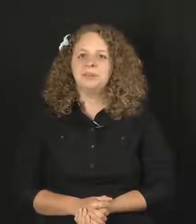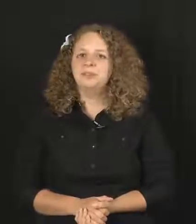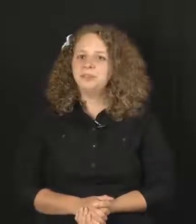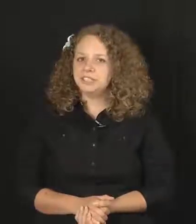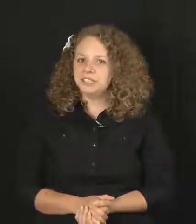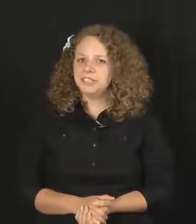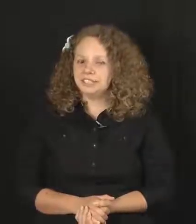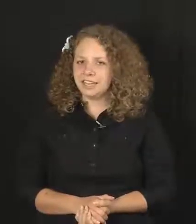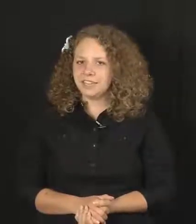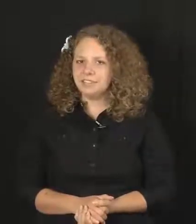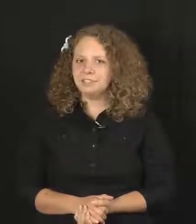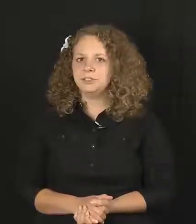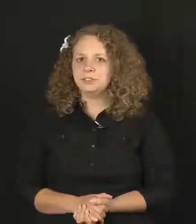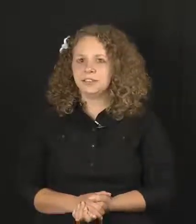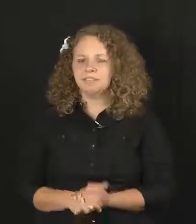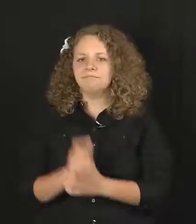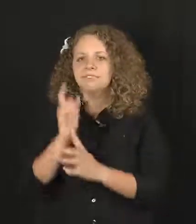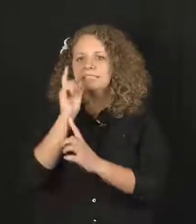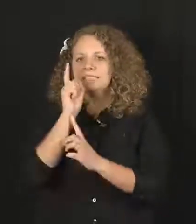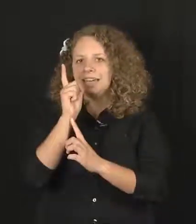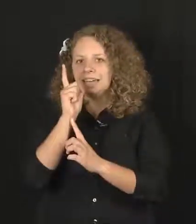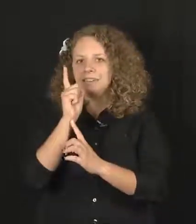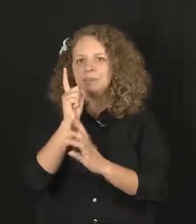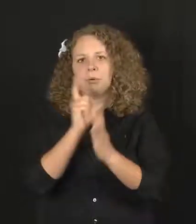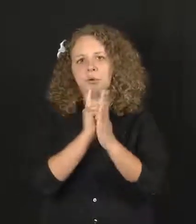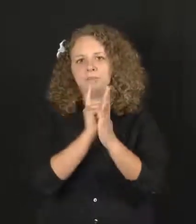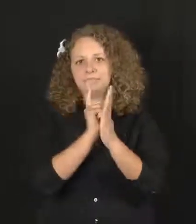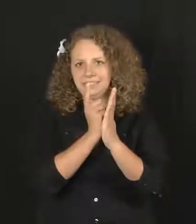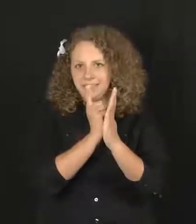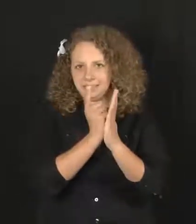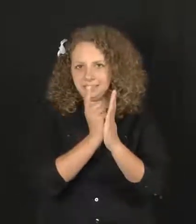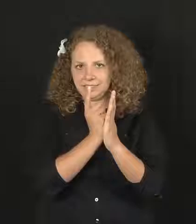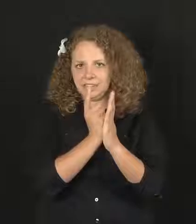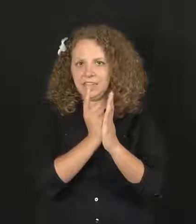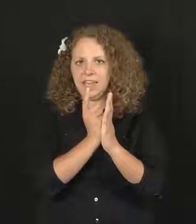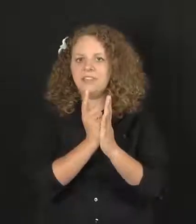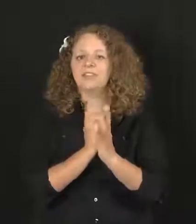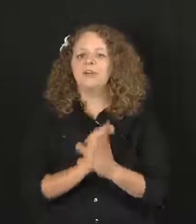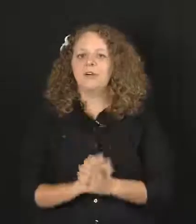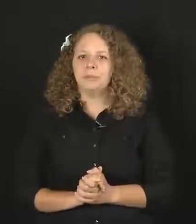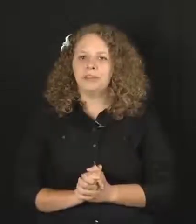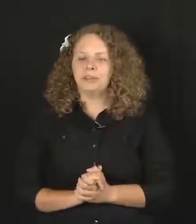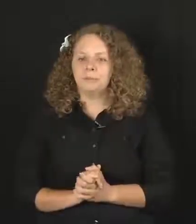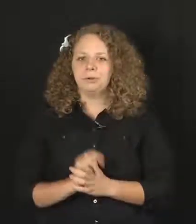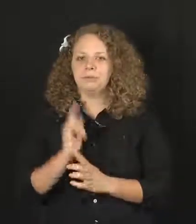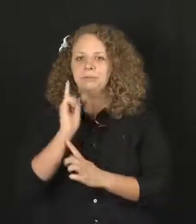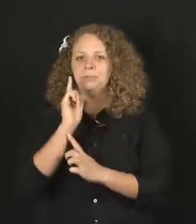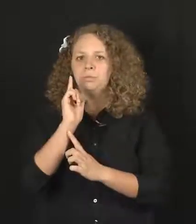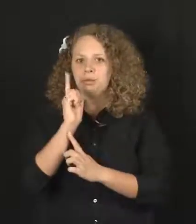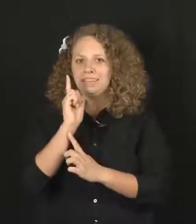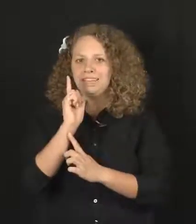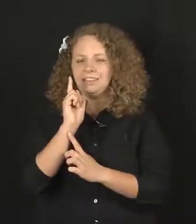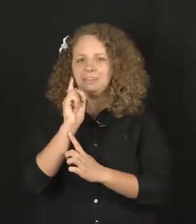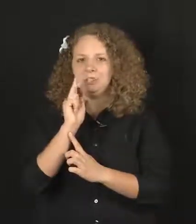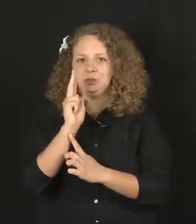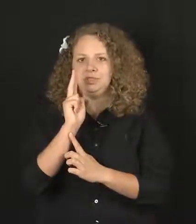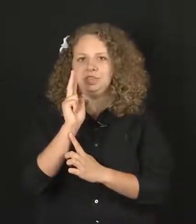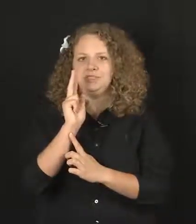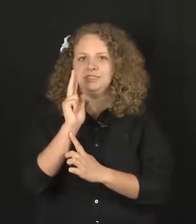When you are signing seconds, you sign seconds or seconds, and then incorporate the number. 1 second, 2 seconds,